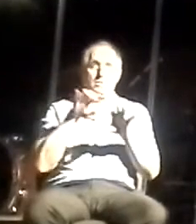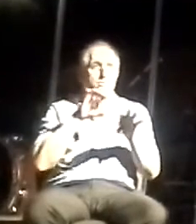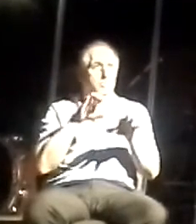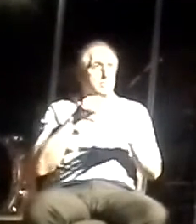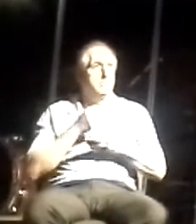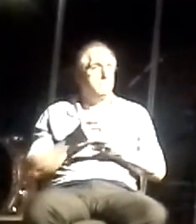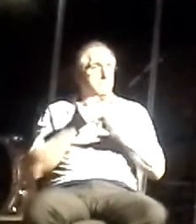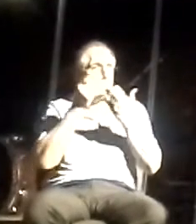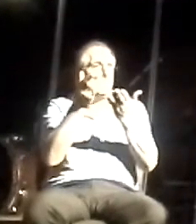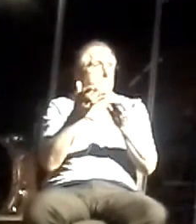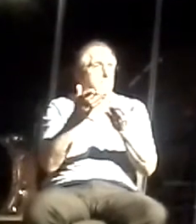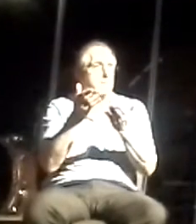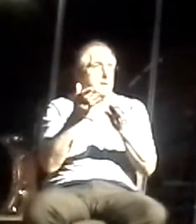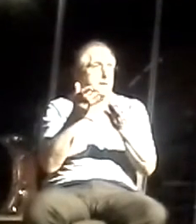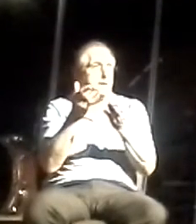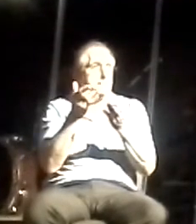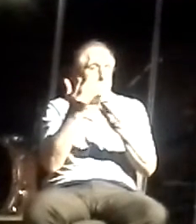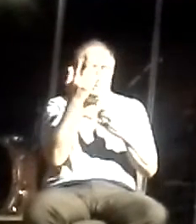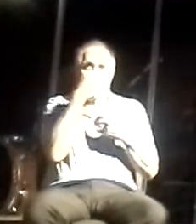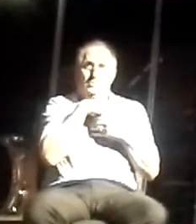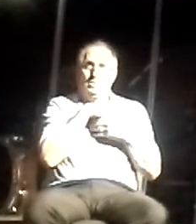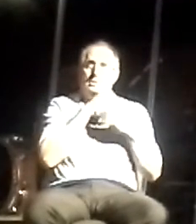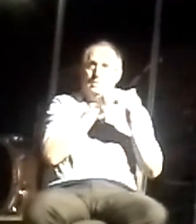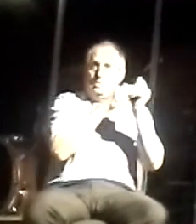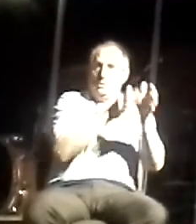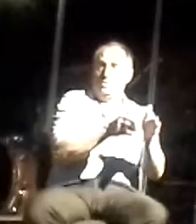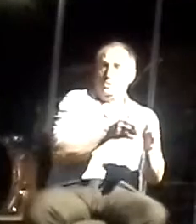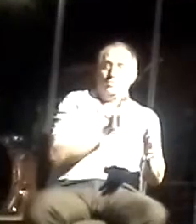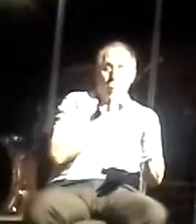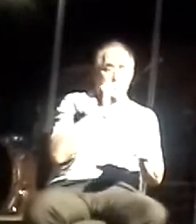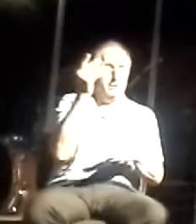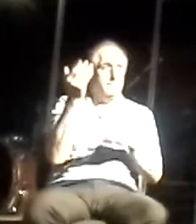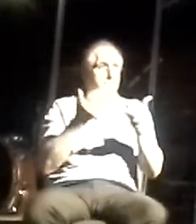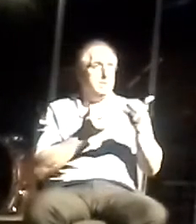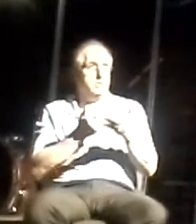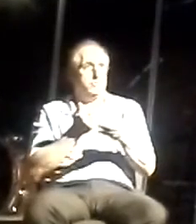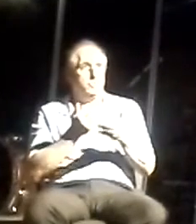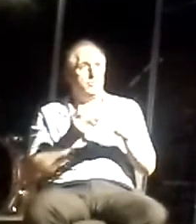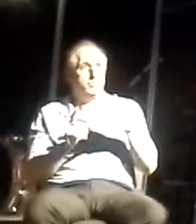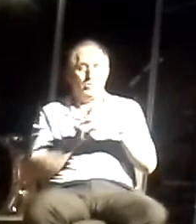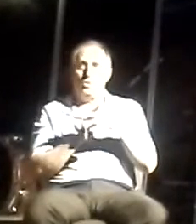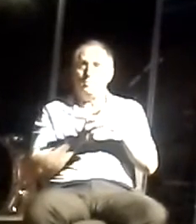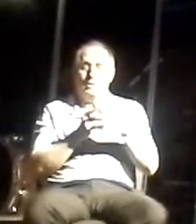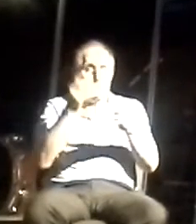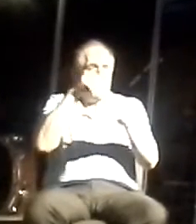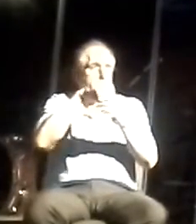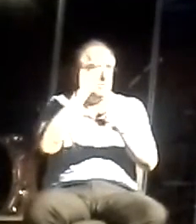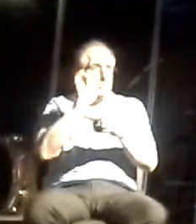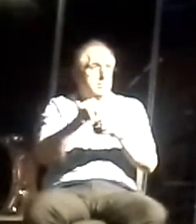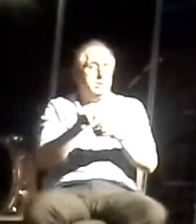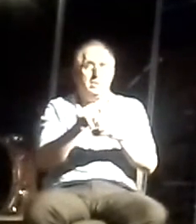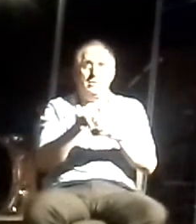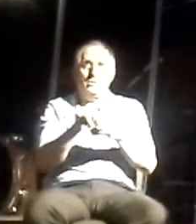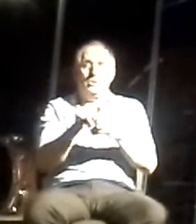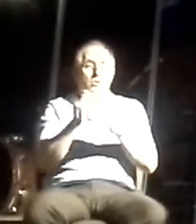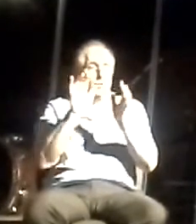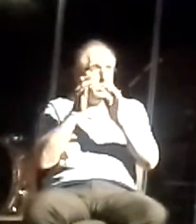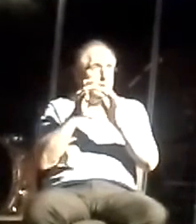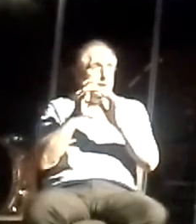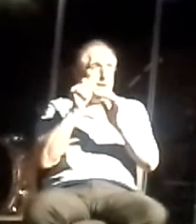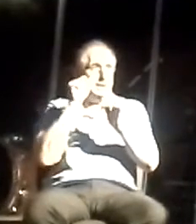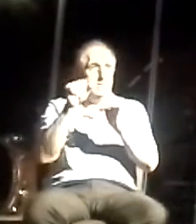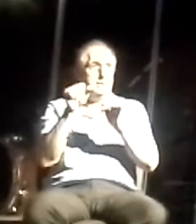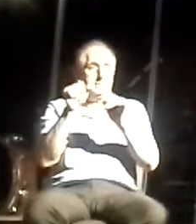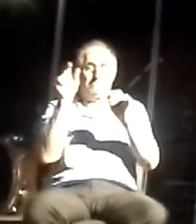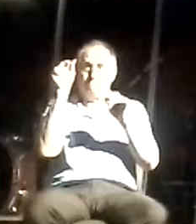that provides and pours back into us as leaders. Really invite you guys to come and be a part of the Global Leadership Summit. You can go online, click